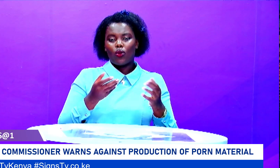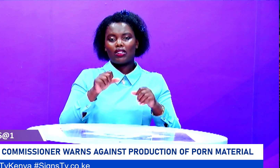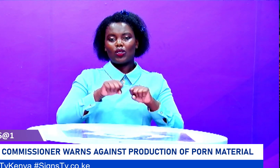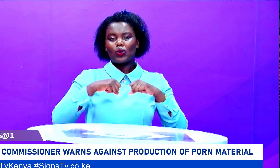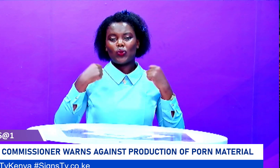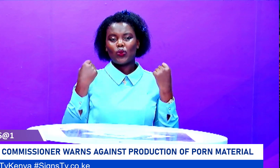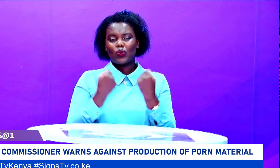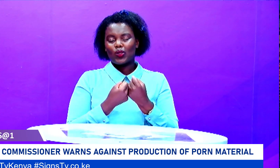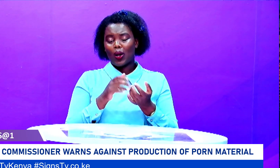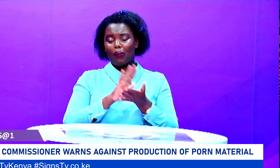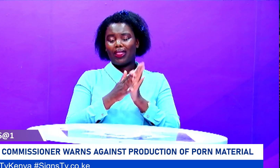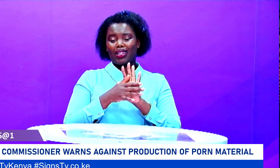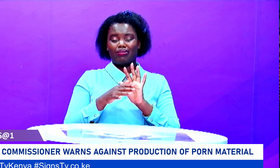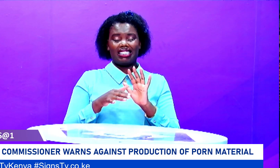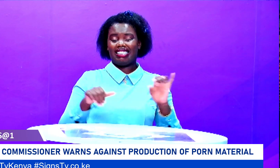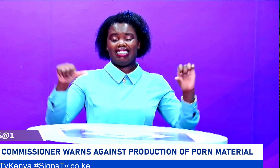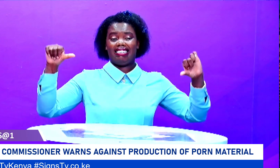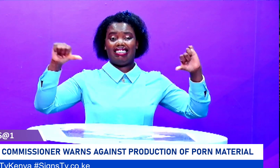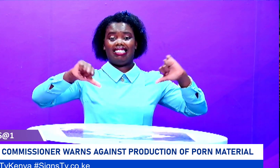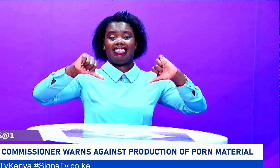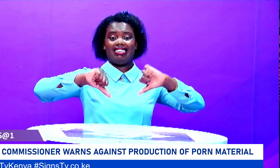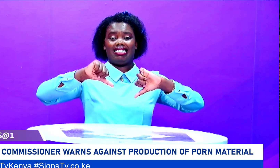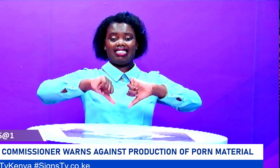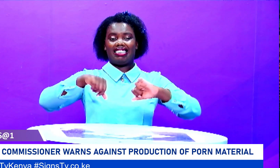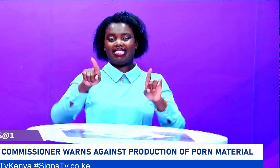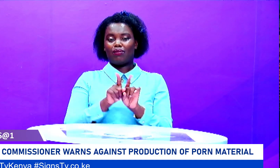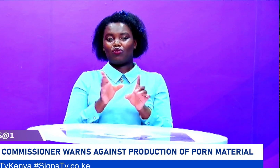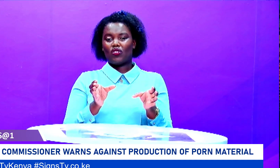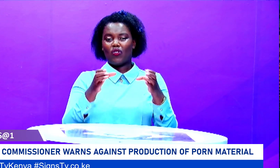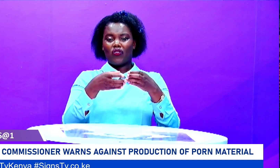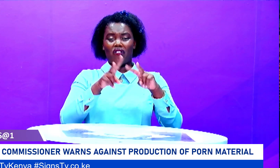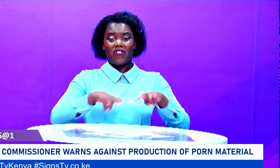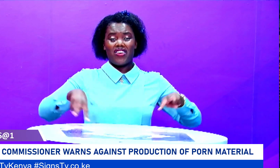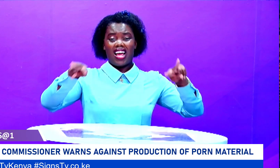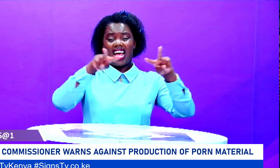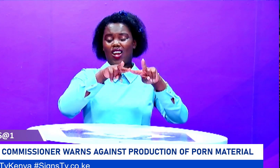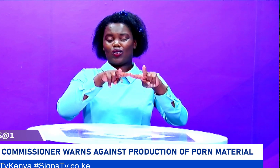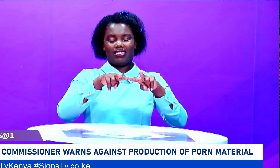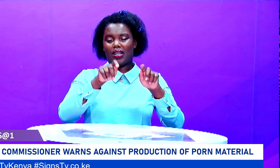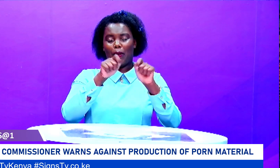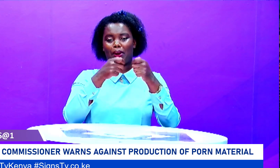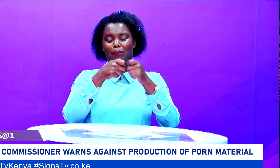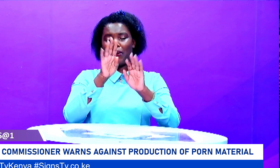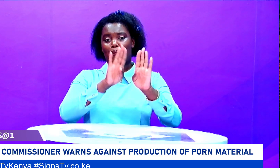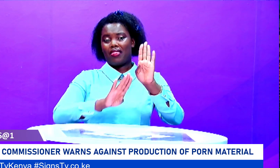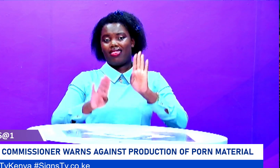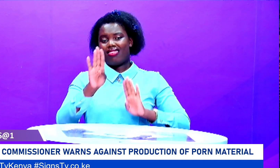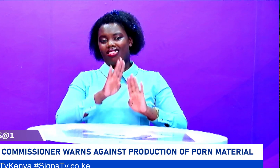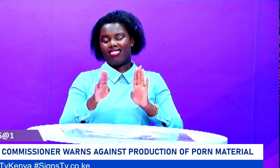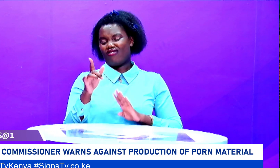proliferation of such content, which he stated is a detrimental